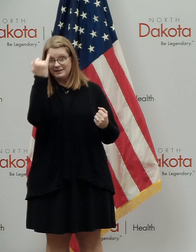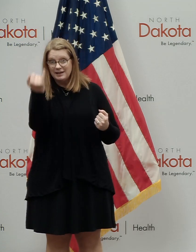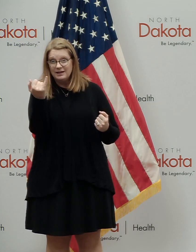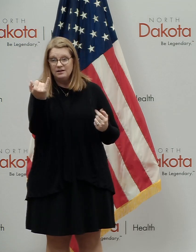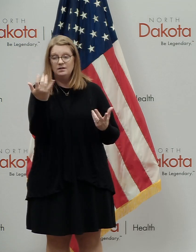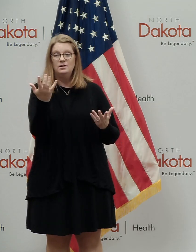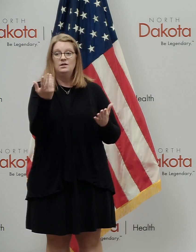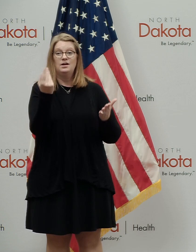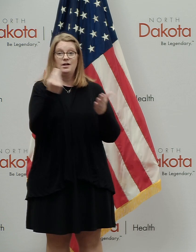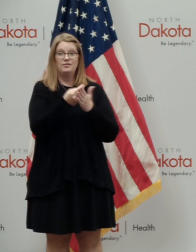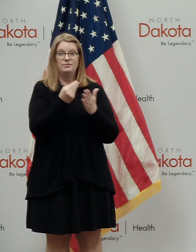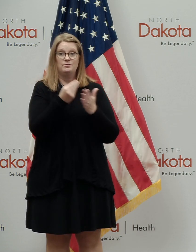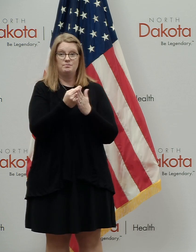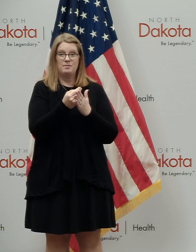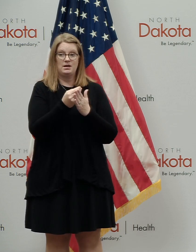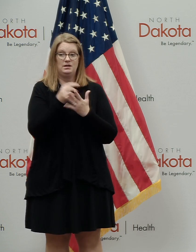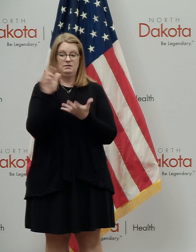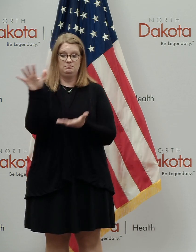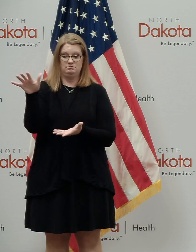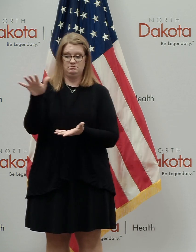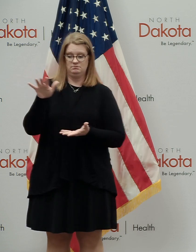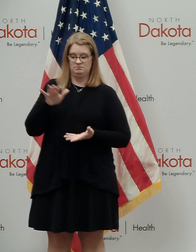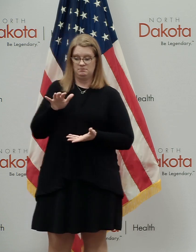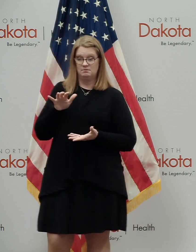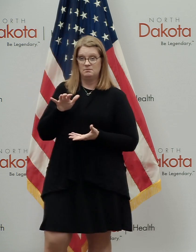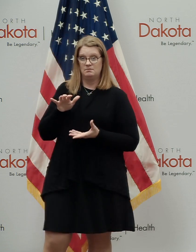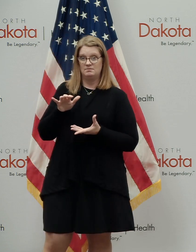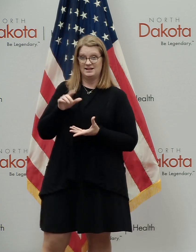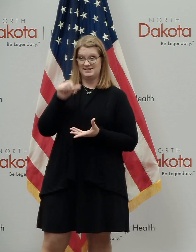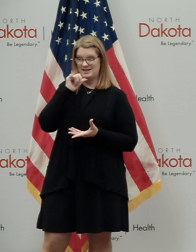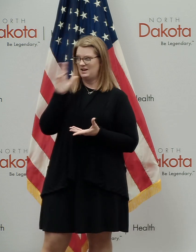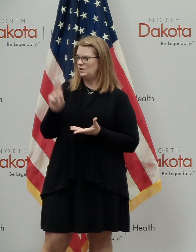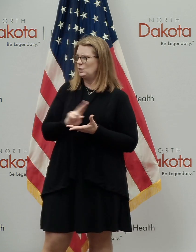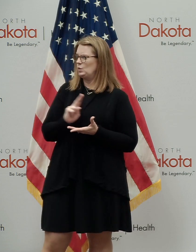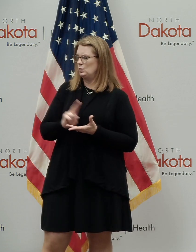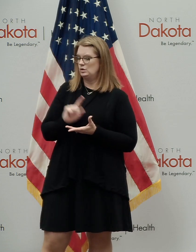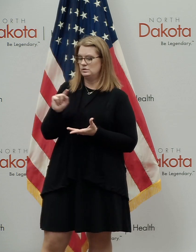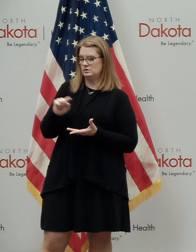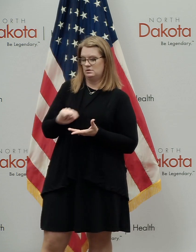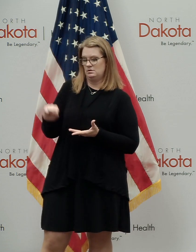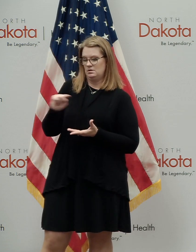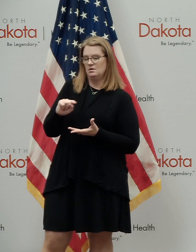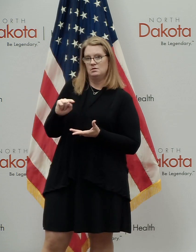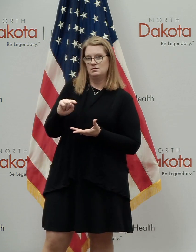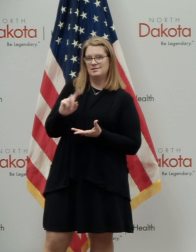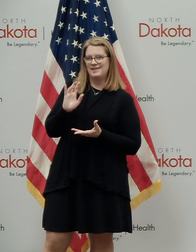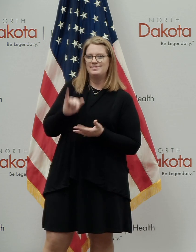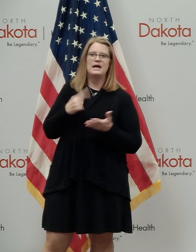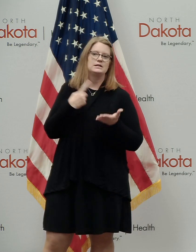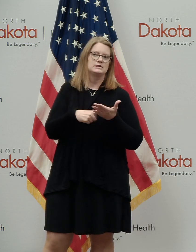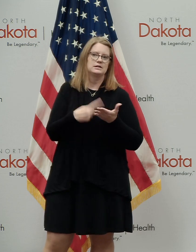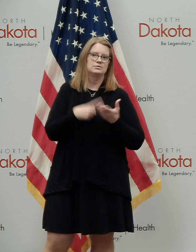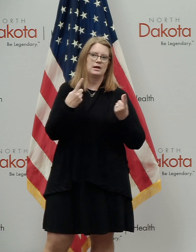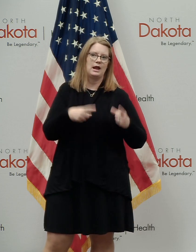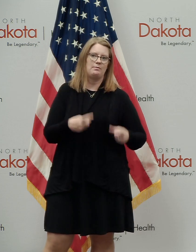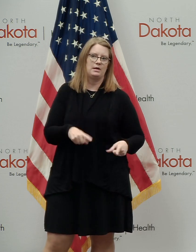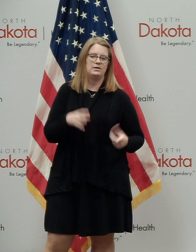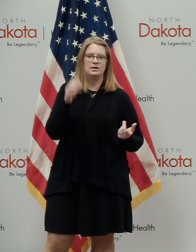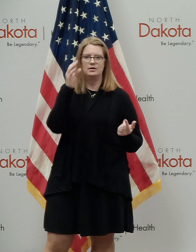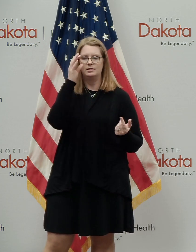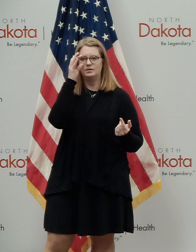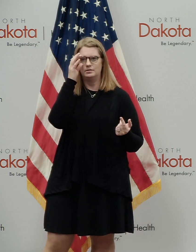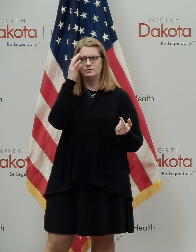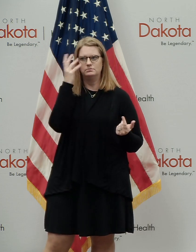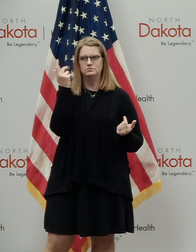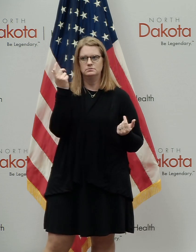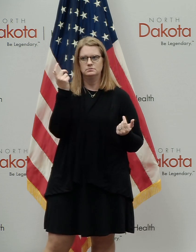be coming back or that they aren't going to use, then those discussions will happen. Of course, they're going to happen in